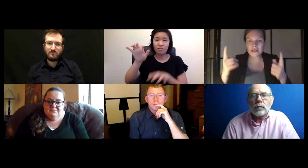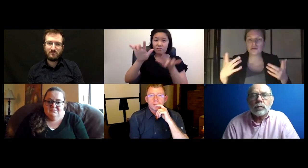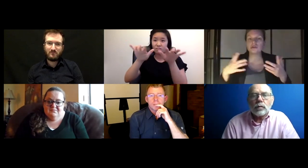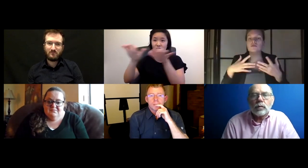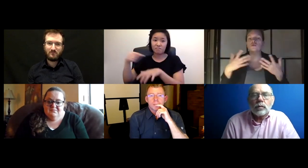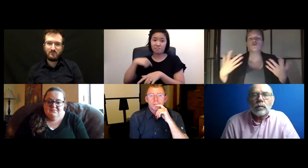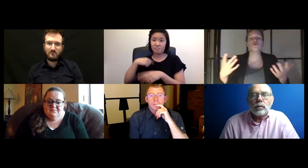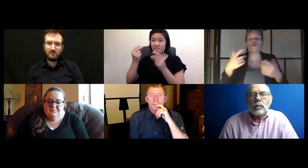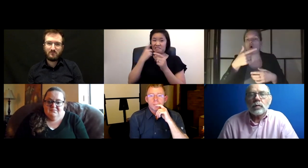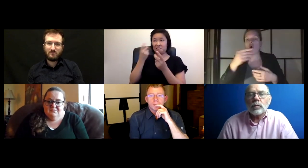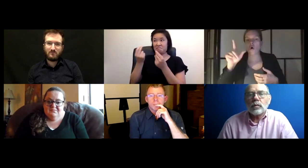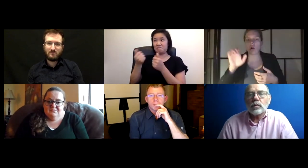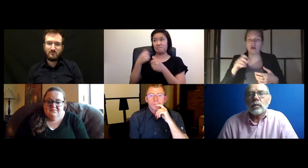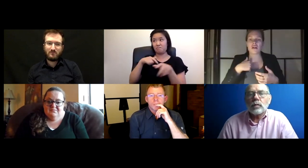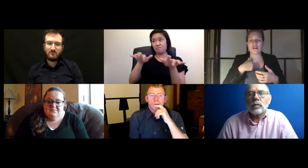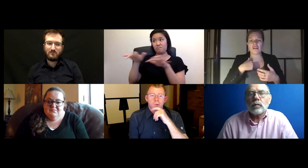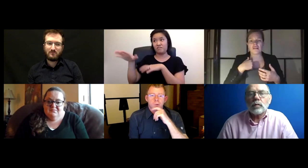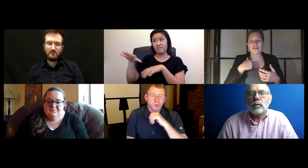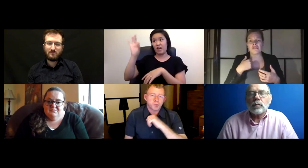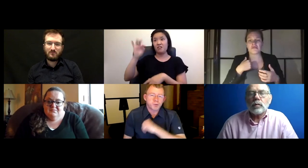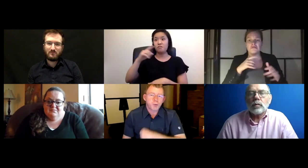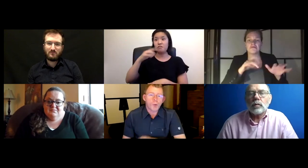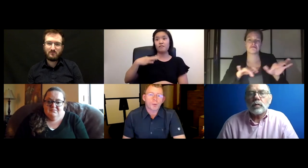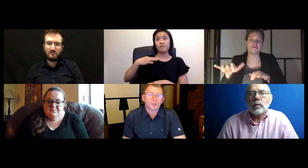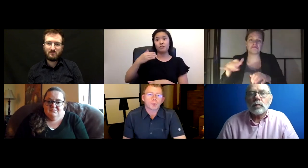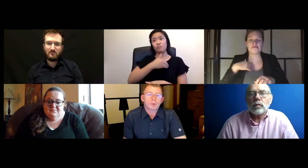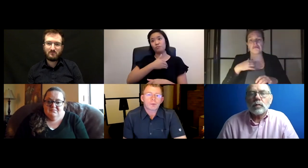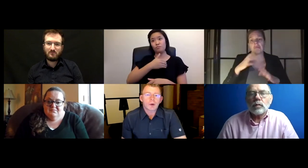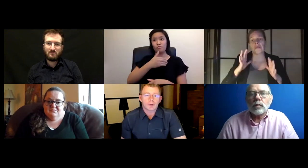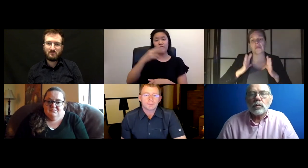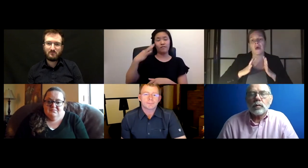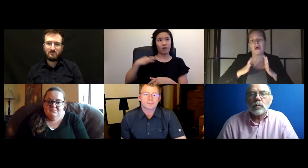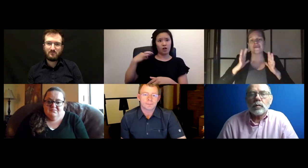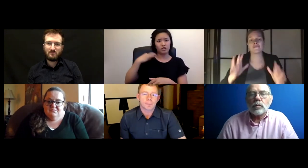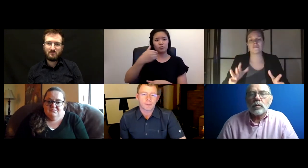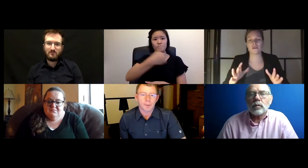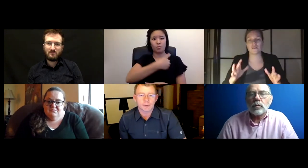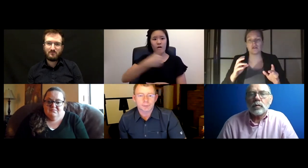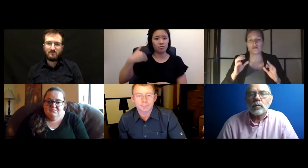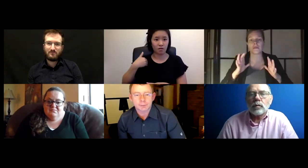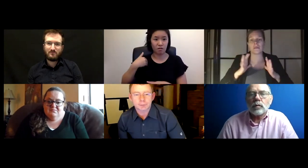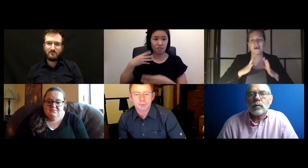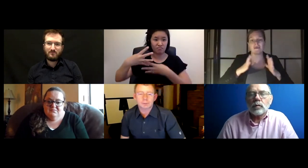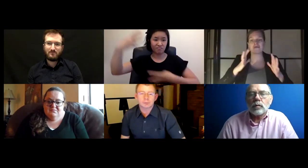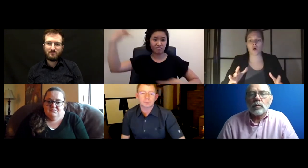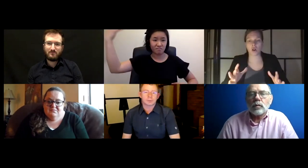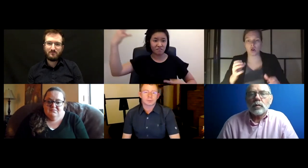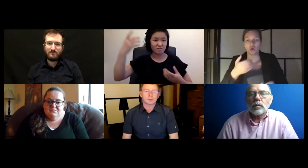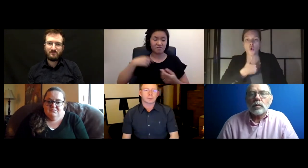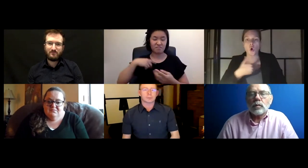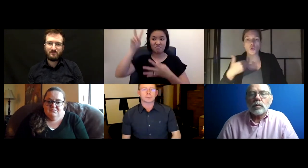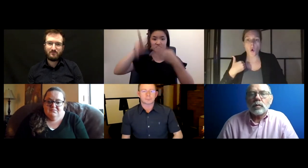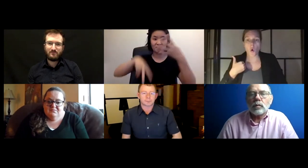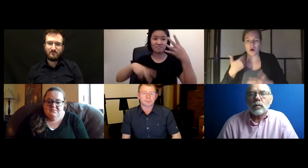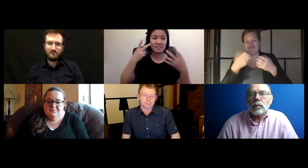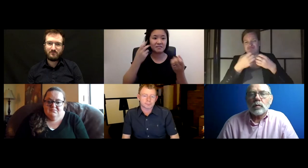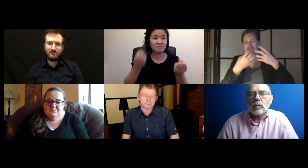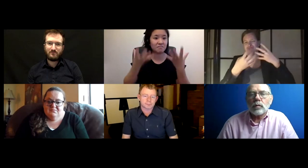volunteer opportunities, or you can Google. I just did a quick Google search where it's, I could volunteer Toronto, and the list